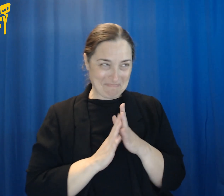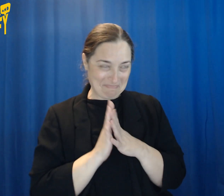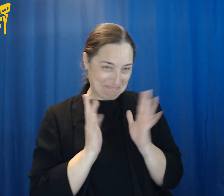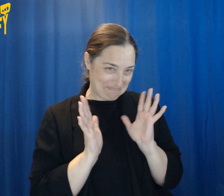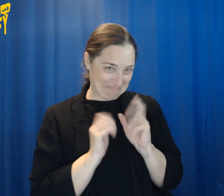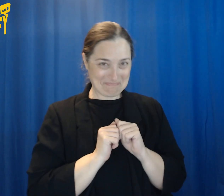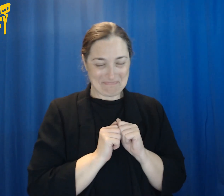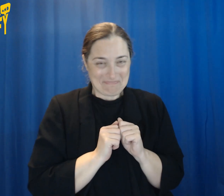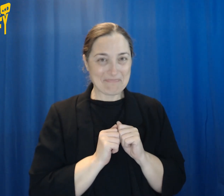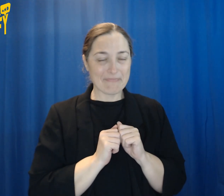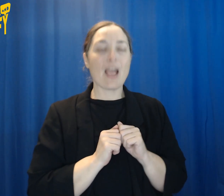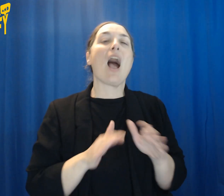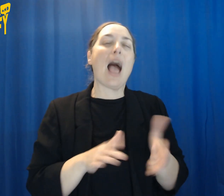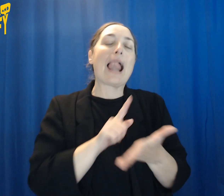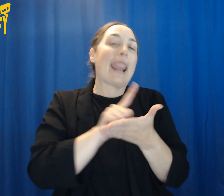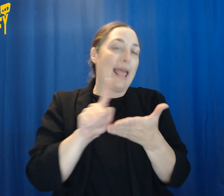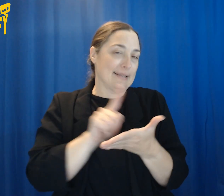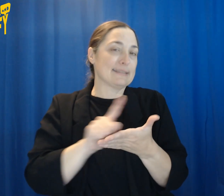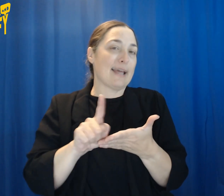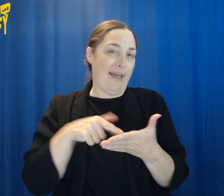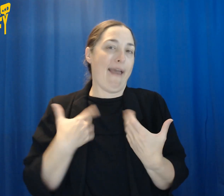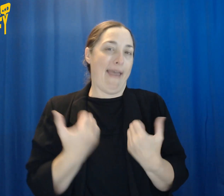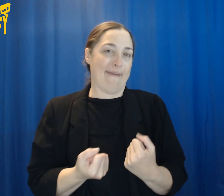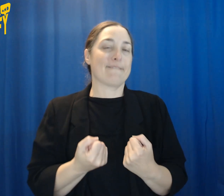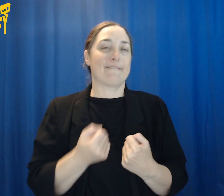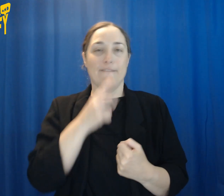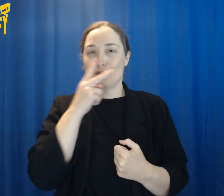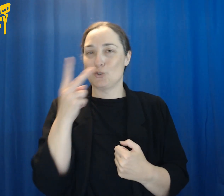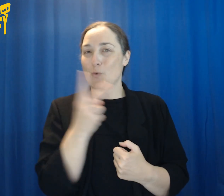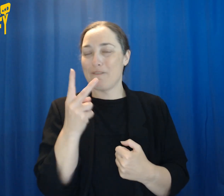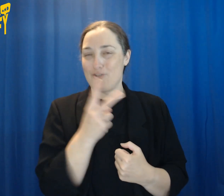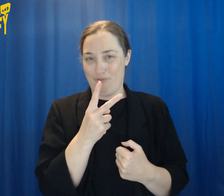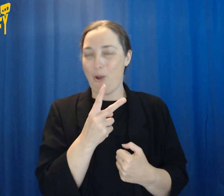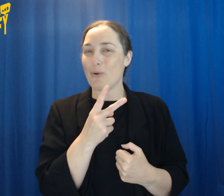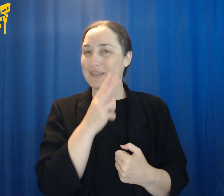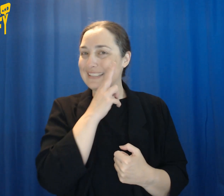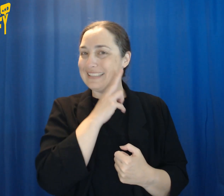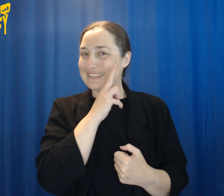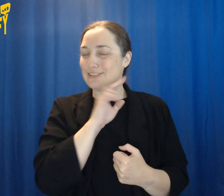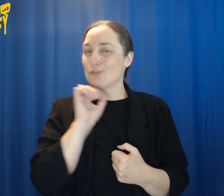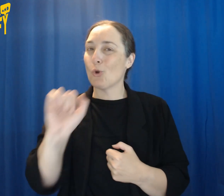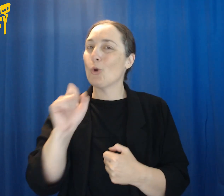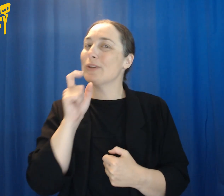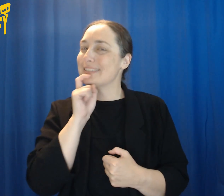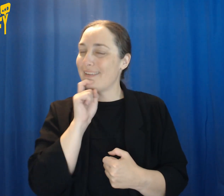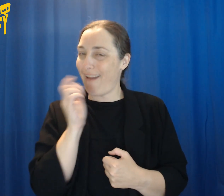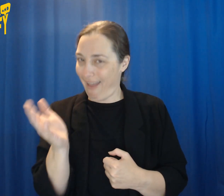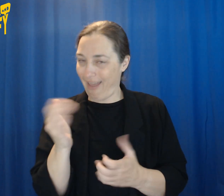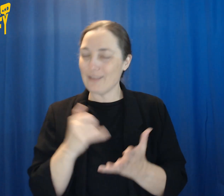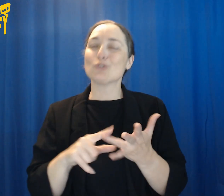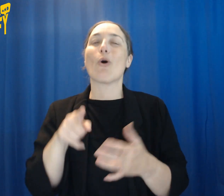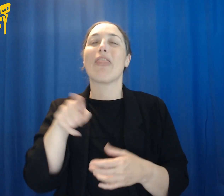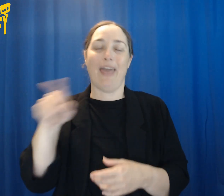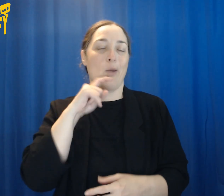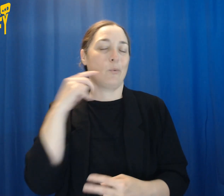worry. I'm going to a 12-year-old niece's dinner this evening, so they'll benefit from it. So that's all very